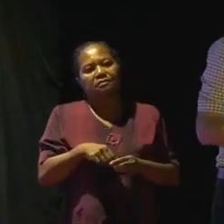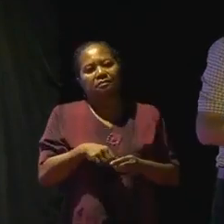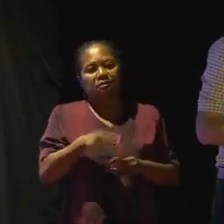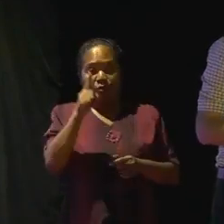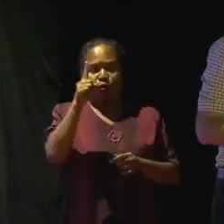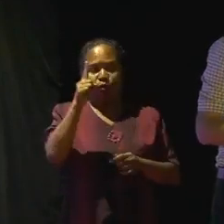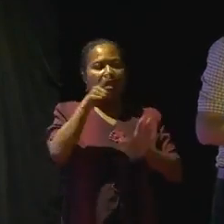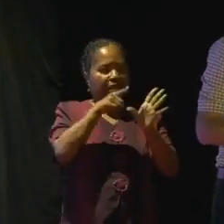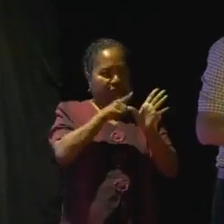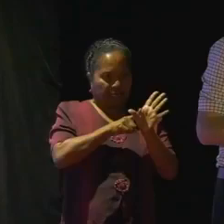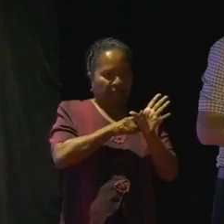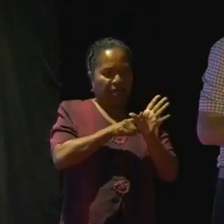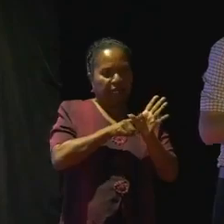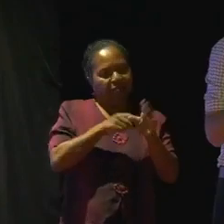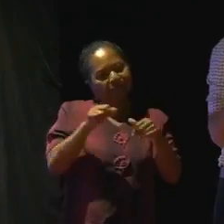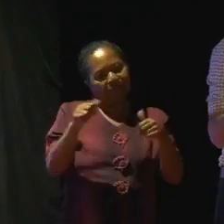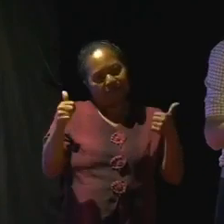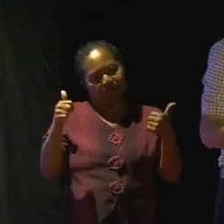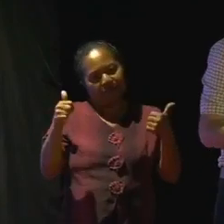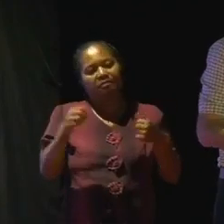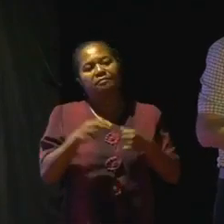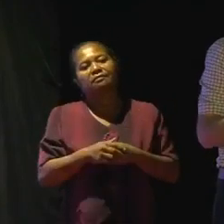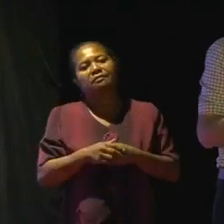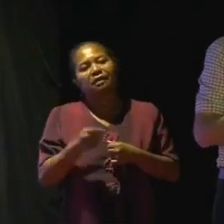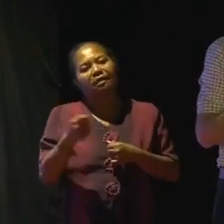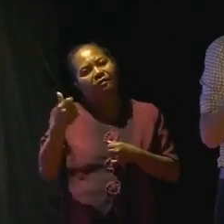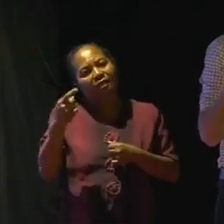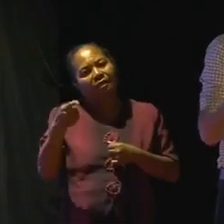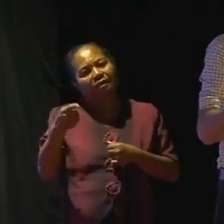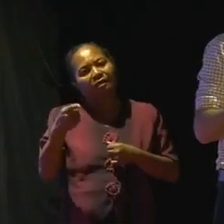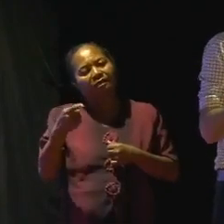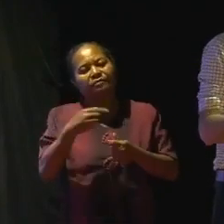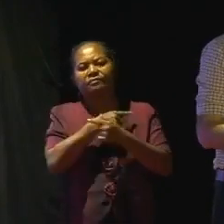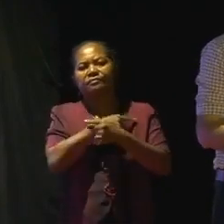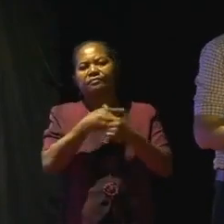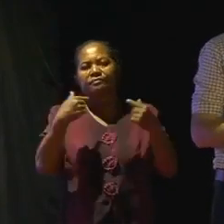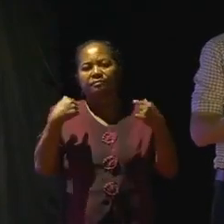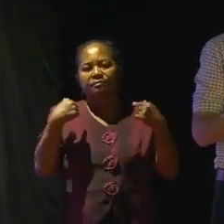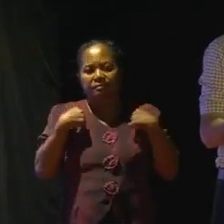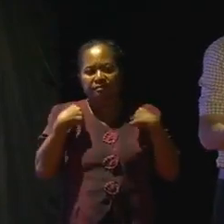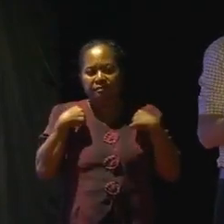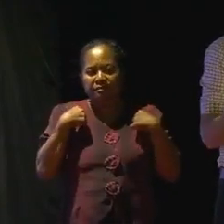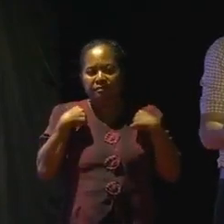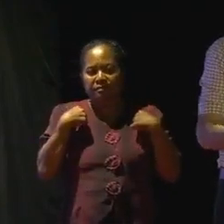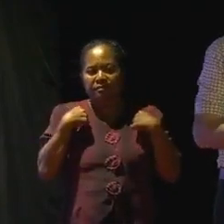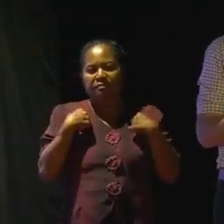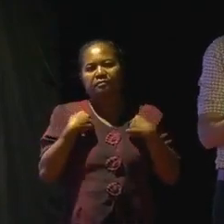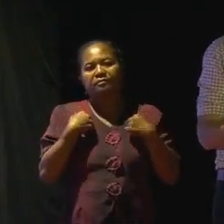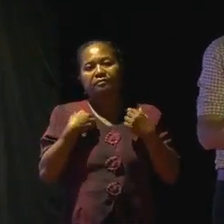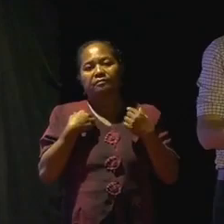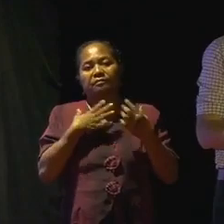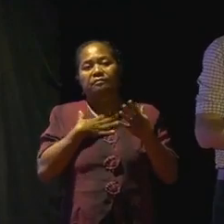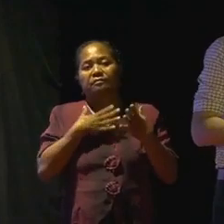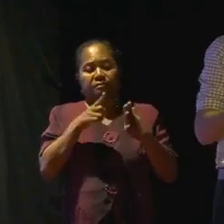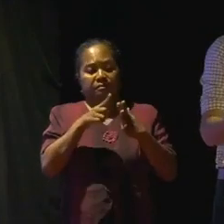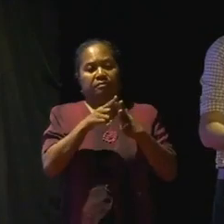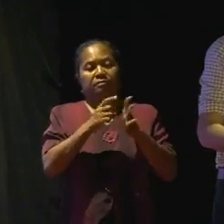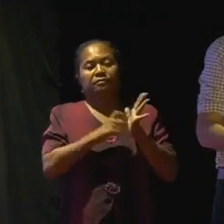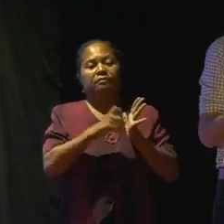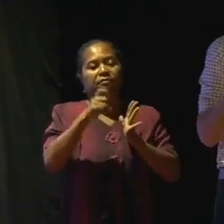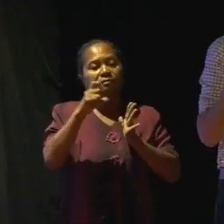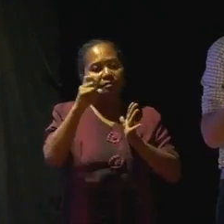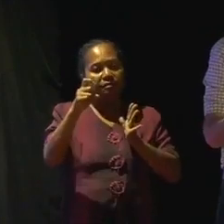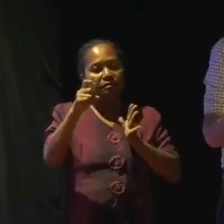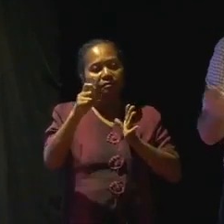year, and since then we've seen a phenomenal amount of uptake, a phenomenal amount of people utilising the system,